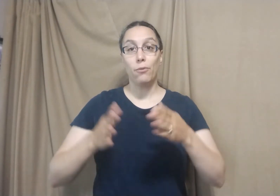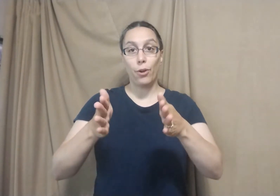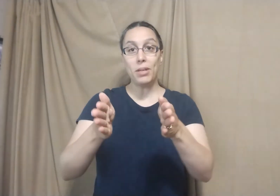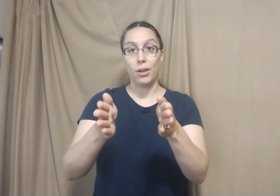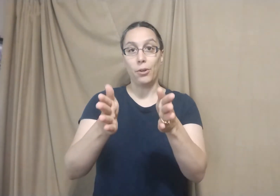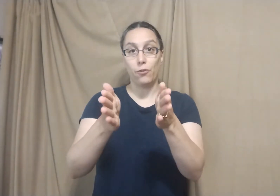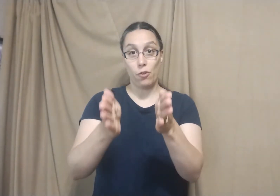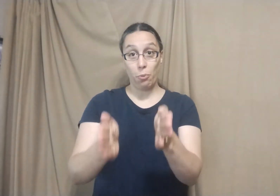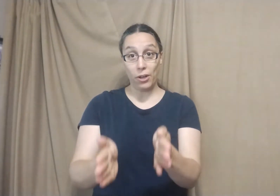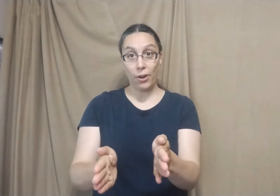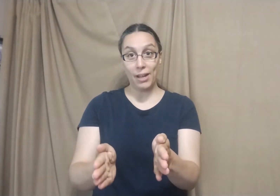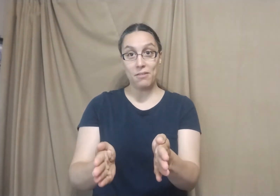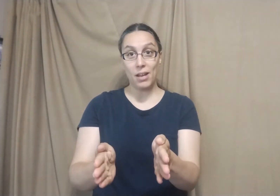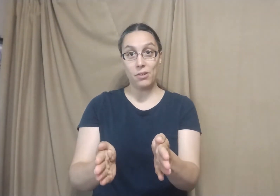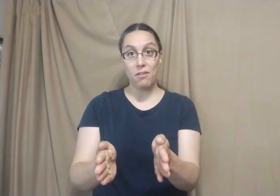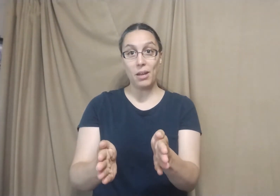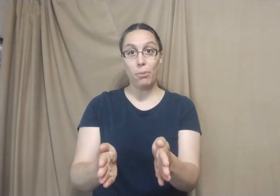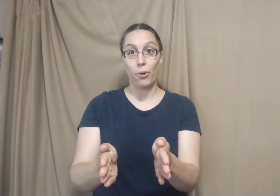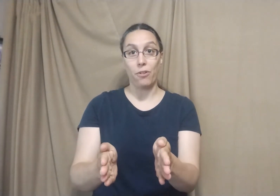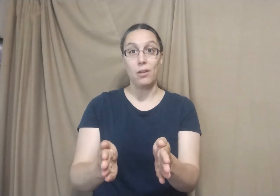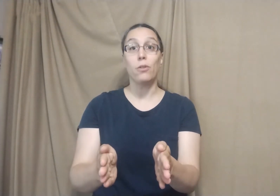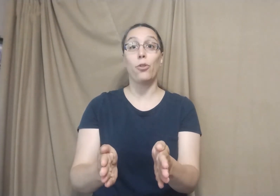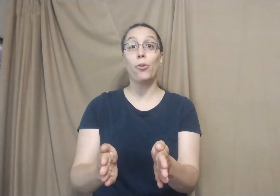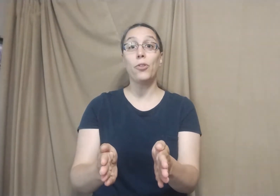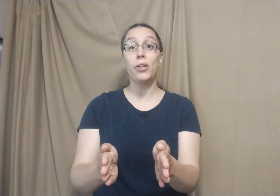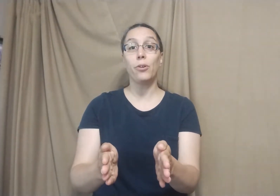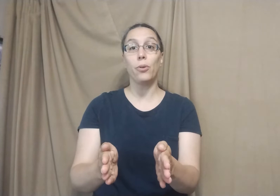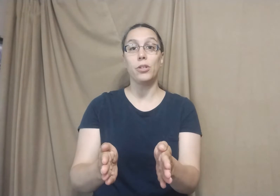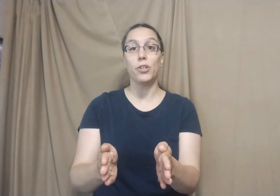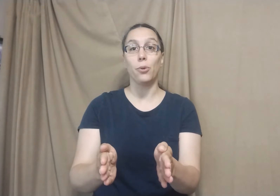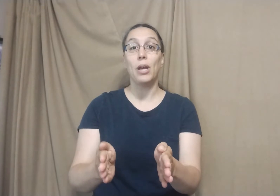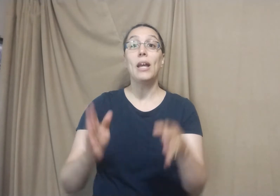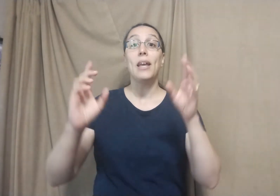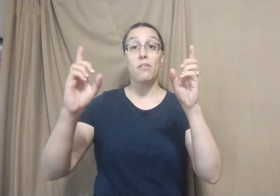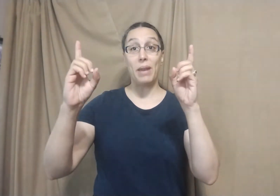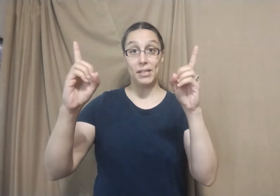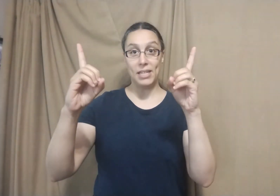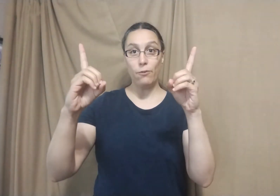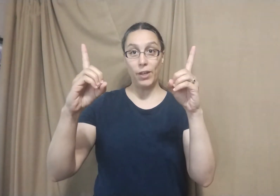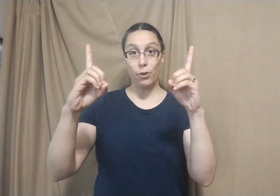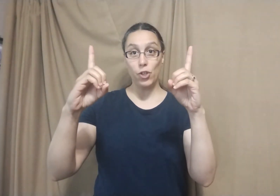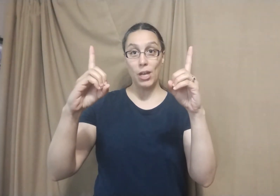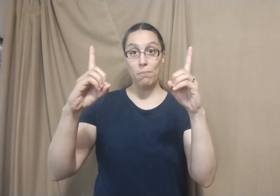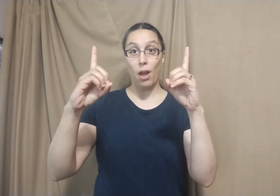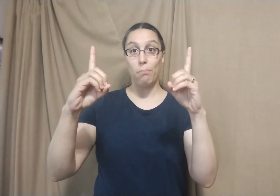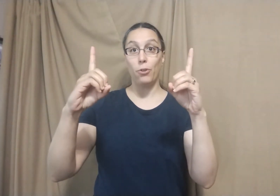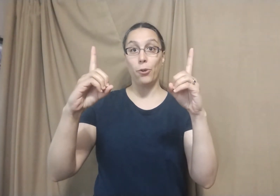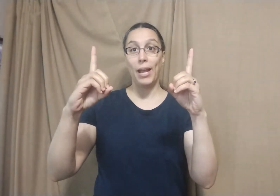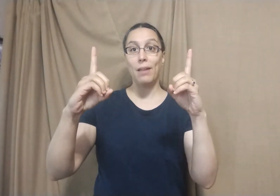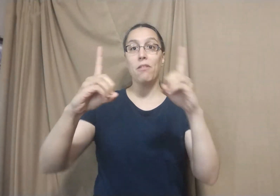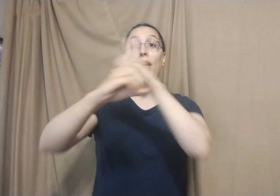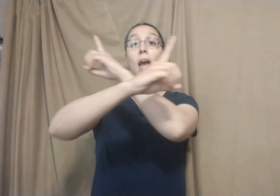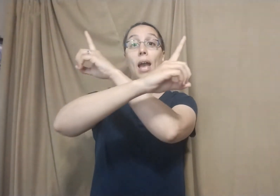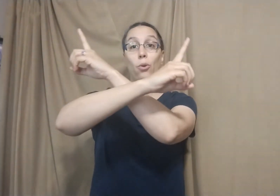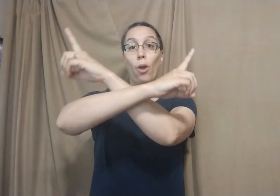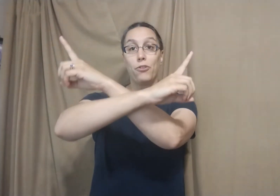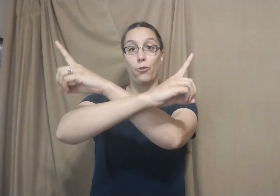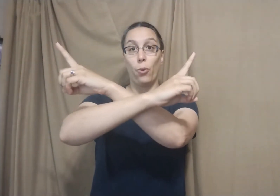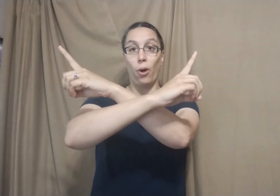from here, you've just brought your hands down to sign person. The third thing you're going to do is make D finger shapes on both your hands and cross your